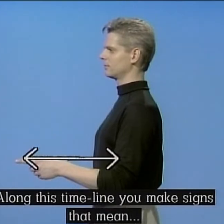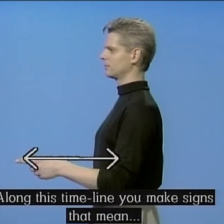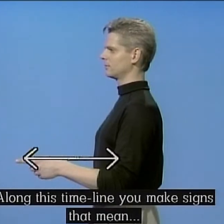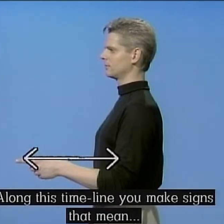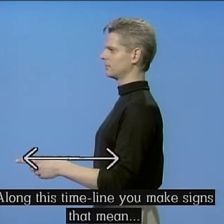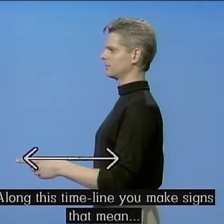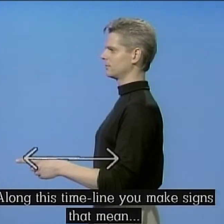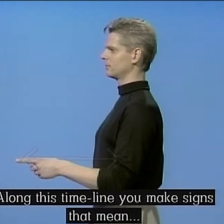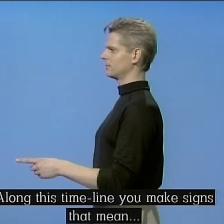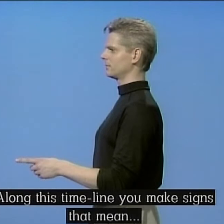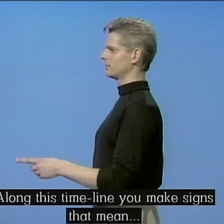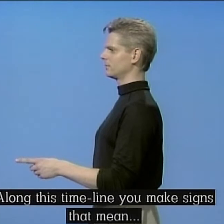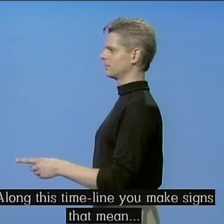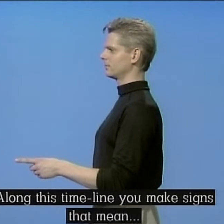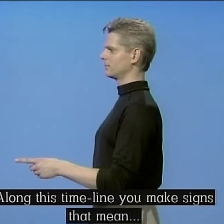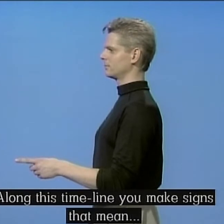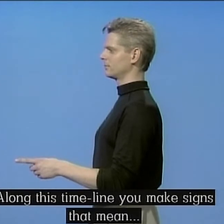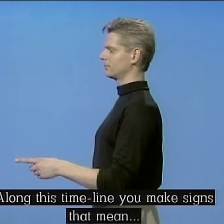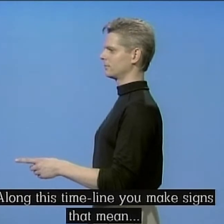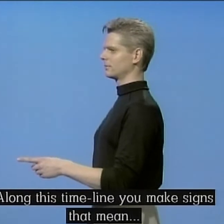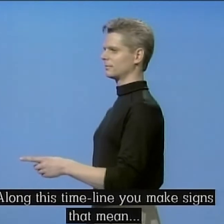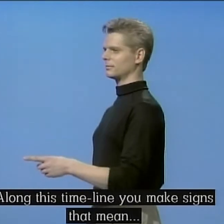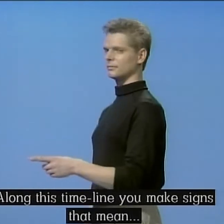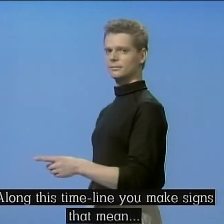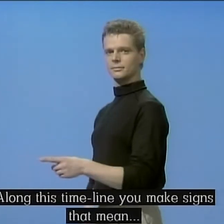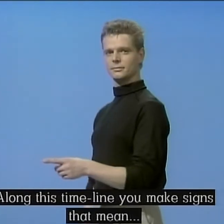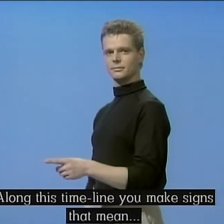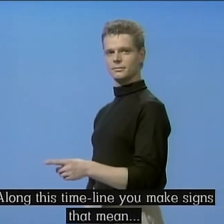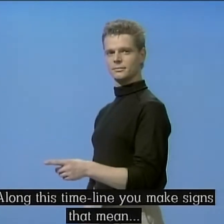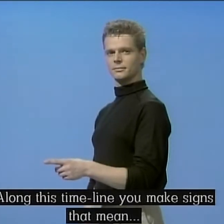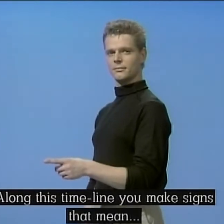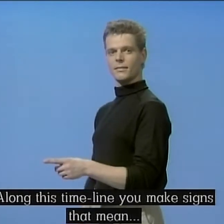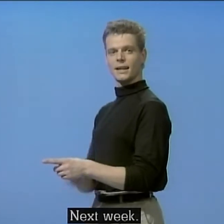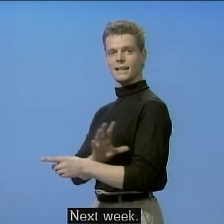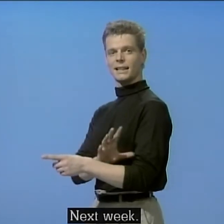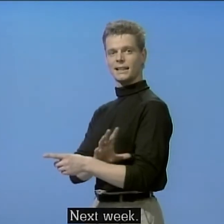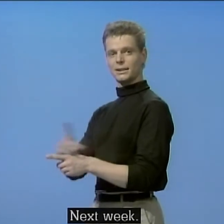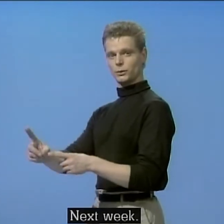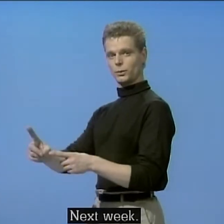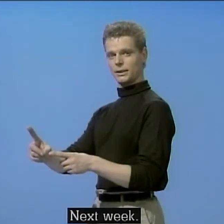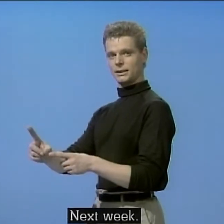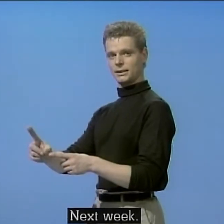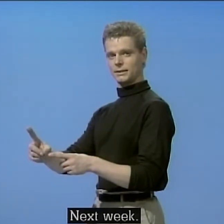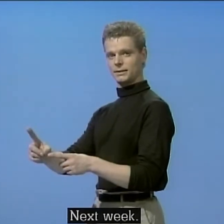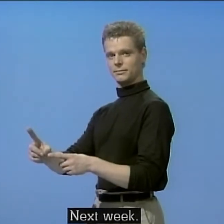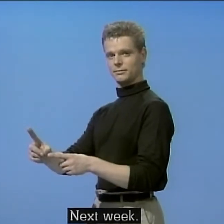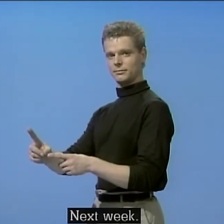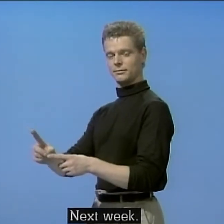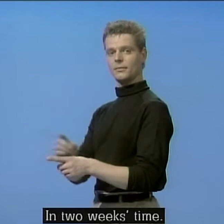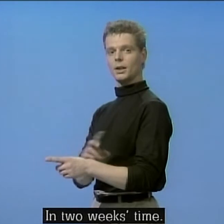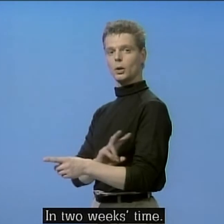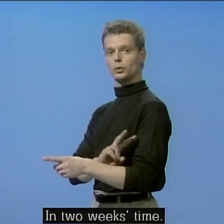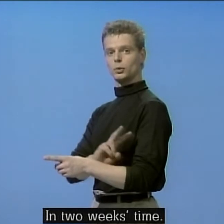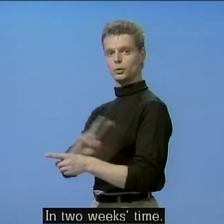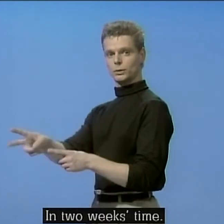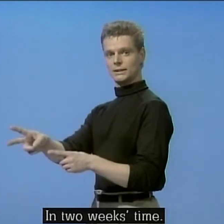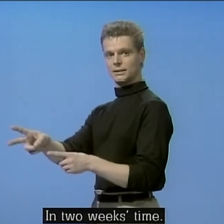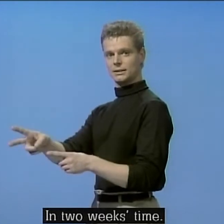Along this timeline, you make signs that mean next week, in 2 weeks'